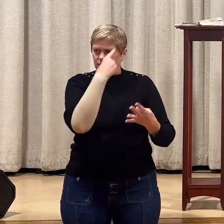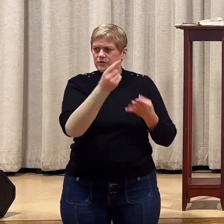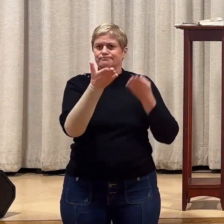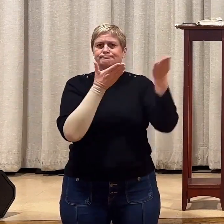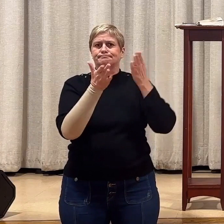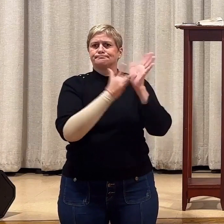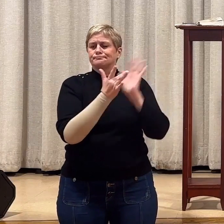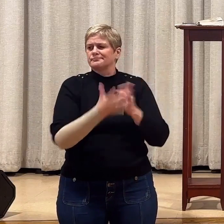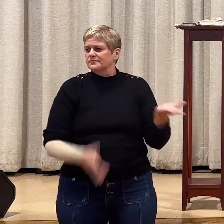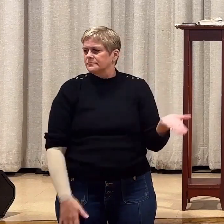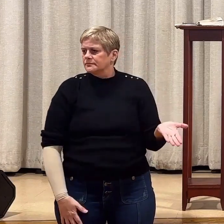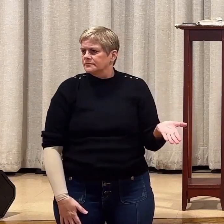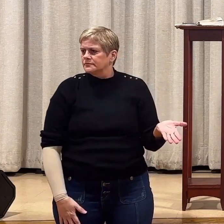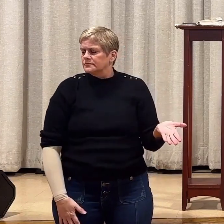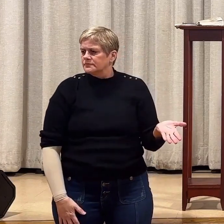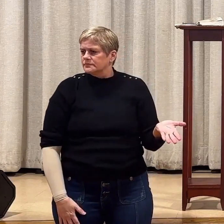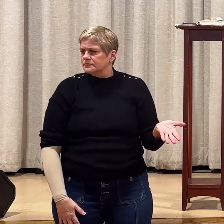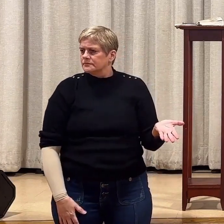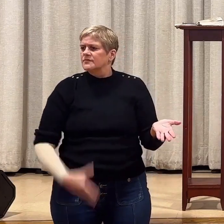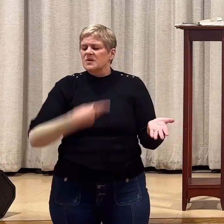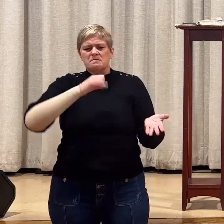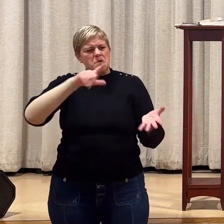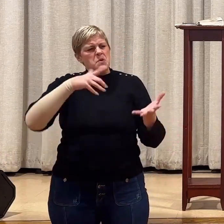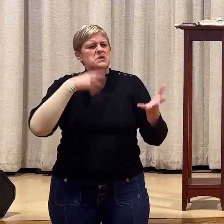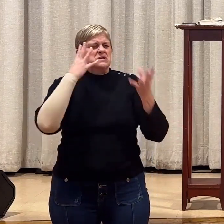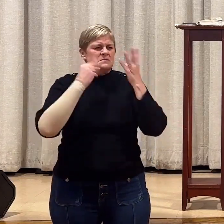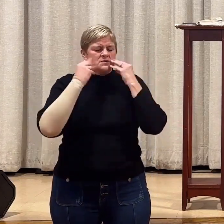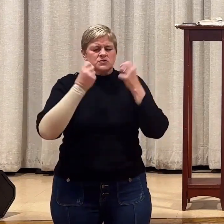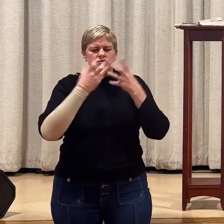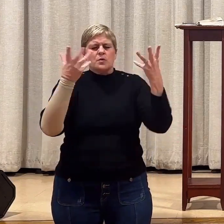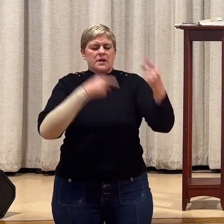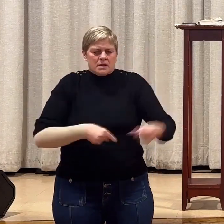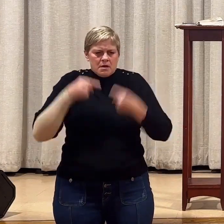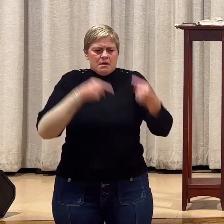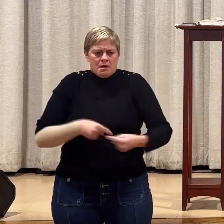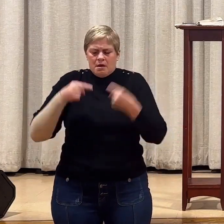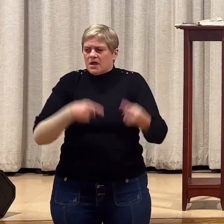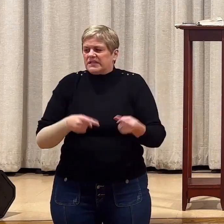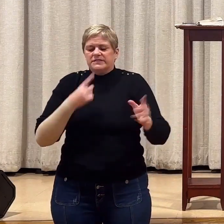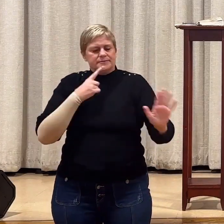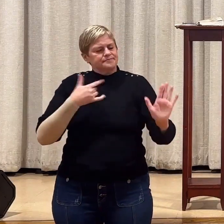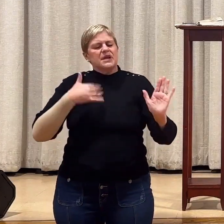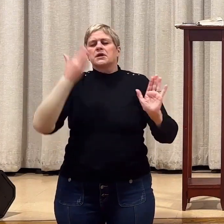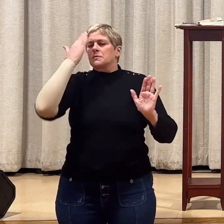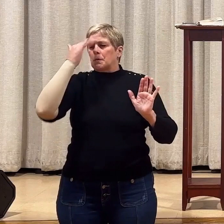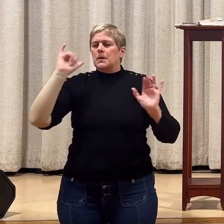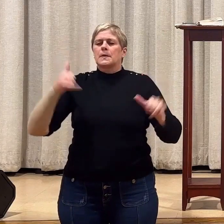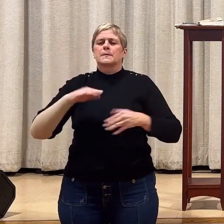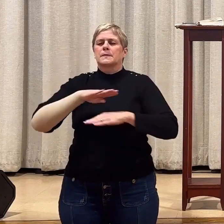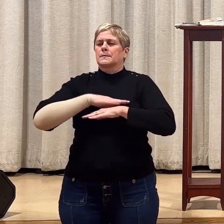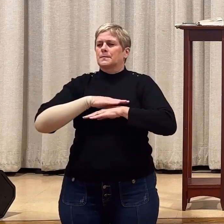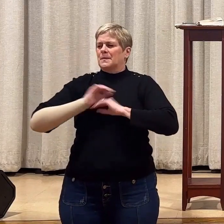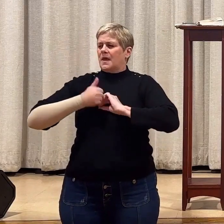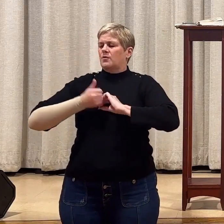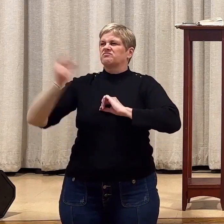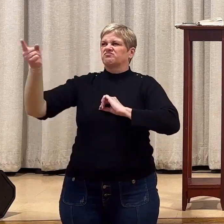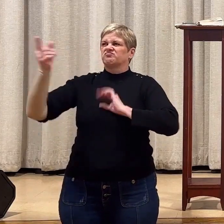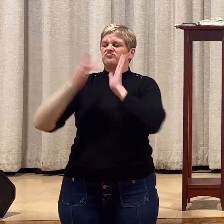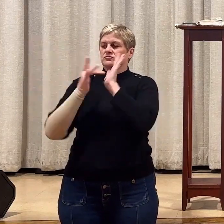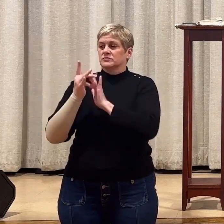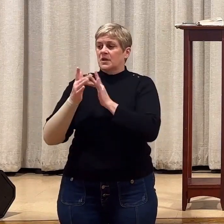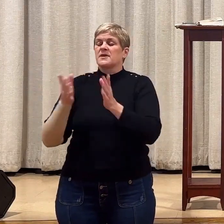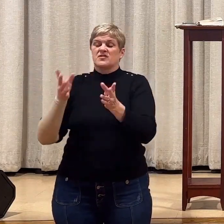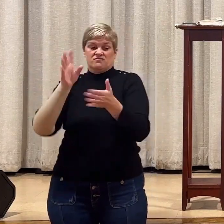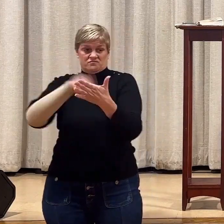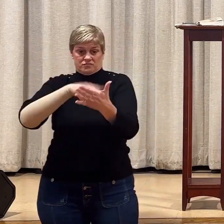Bible, he went through so many trials, and yet he said, I know how to be content. I want to read for you what Paul